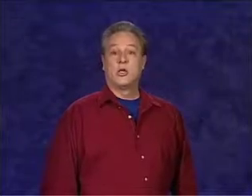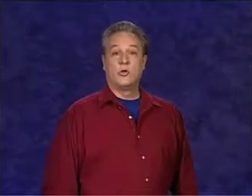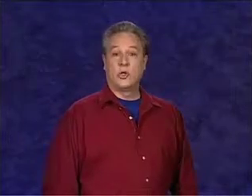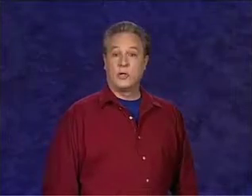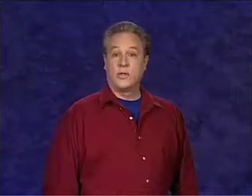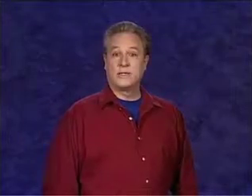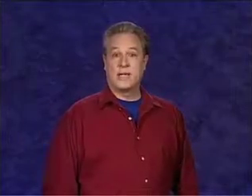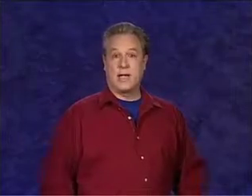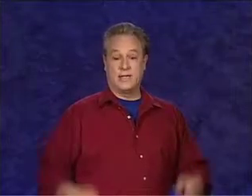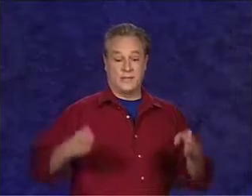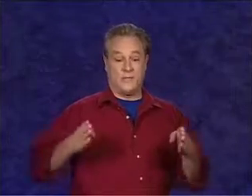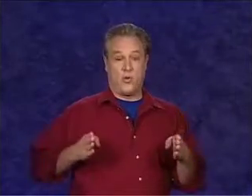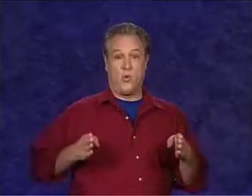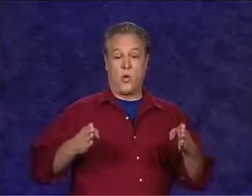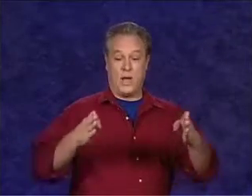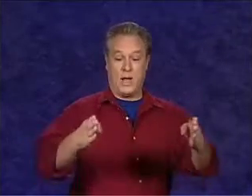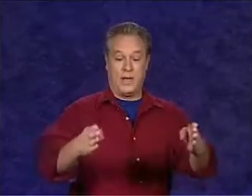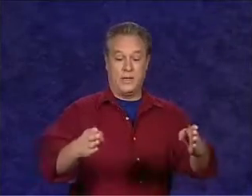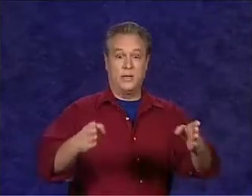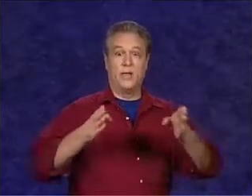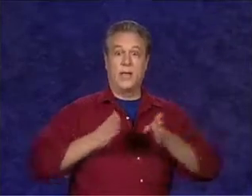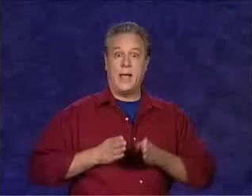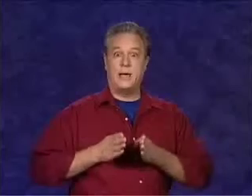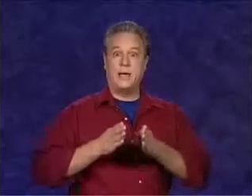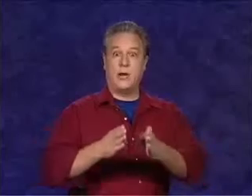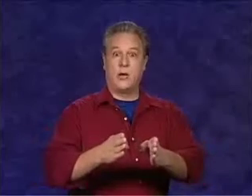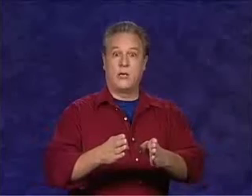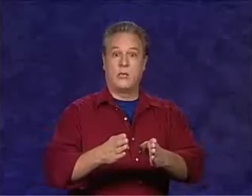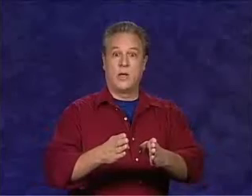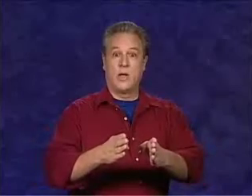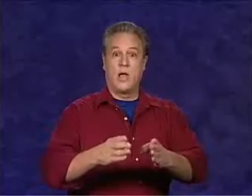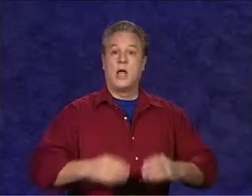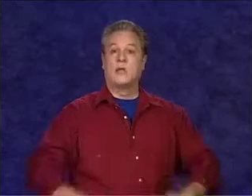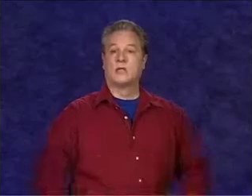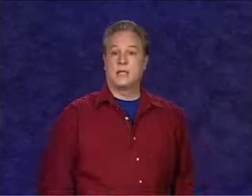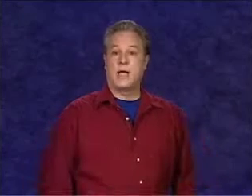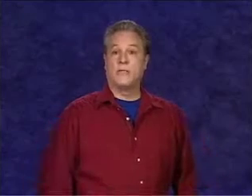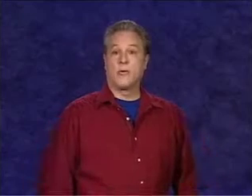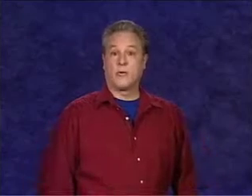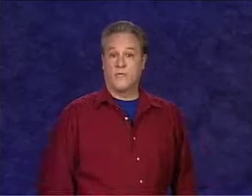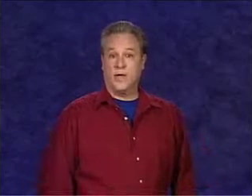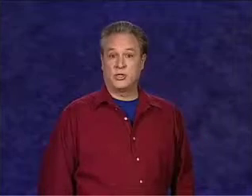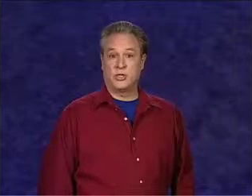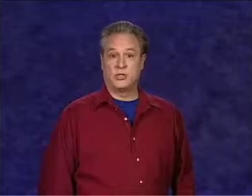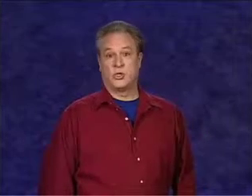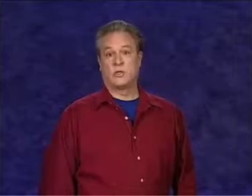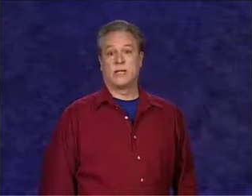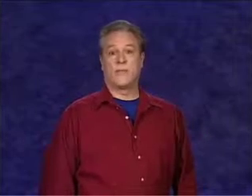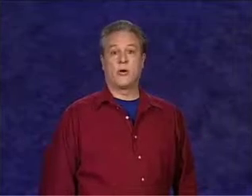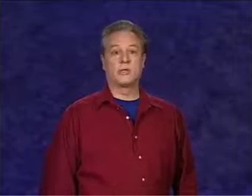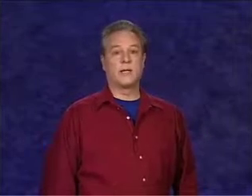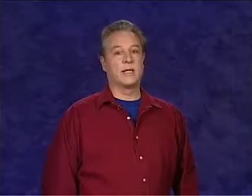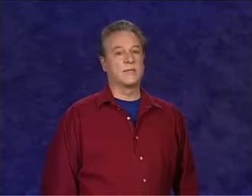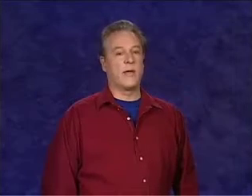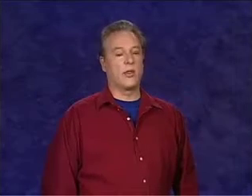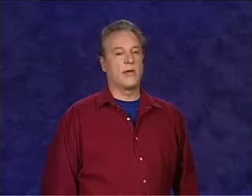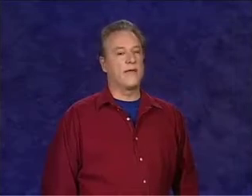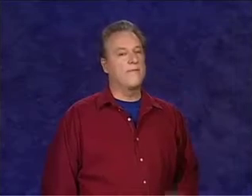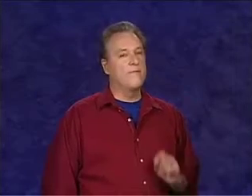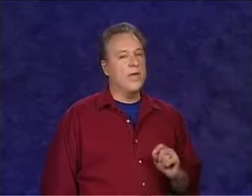You learn the signs for wide and narrow. The sign for profession shows that a person has followed a